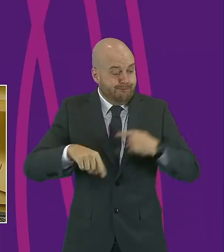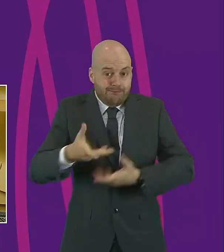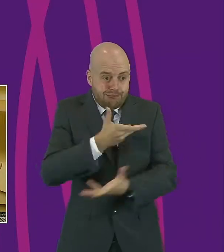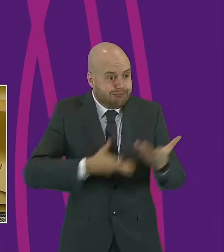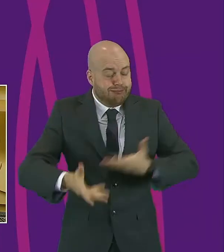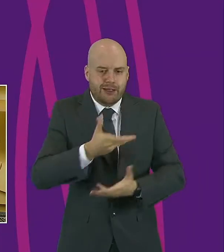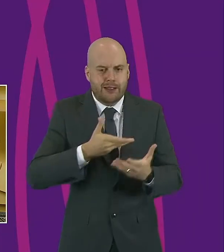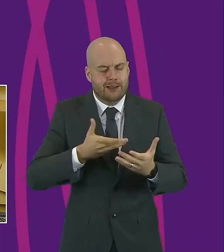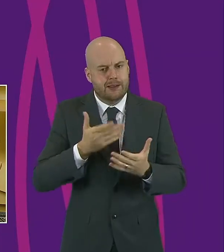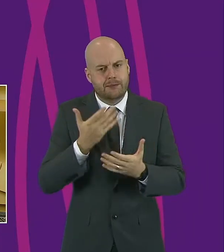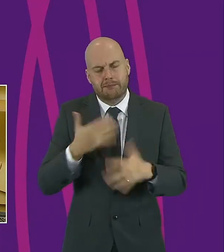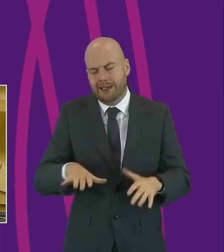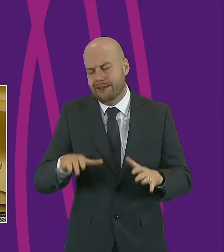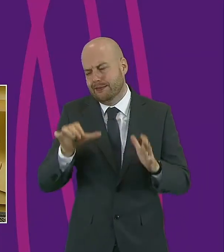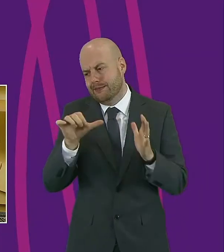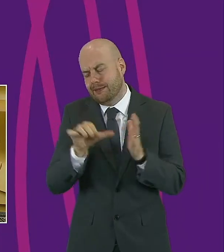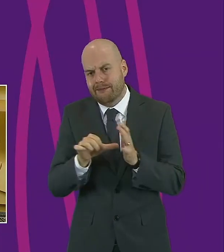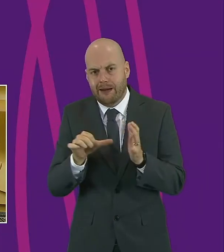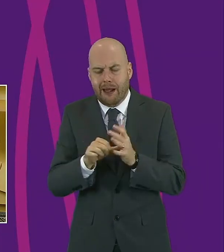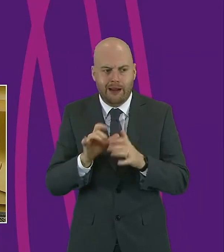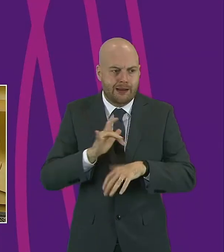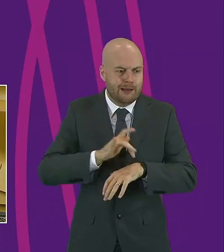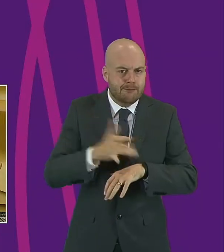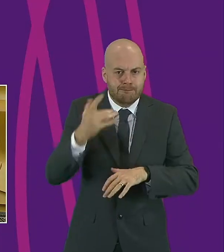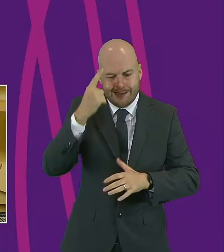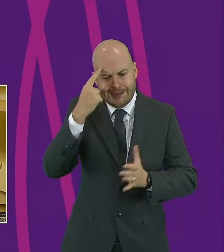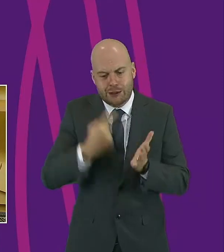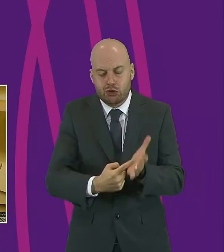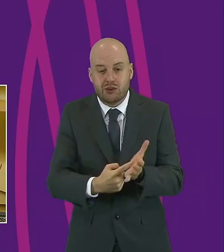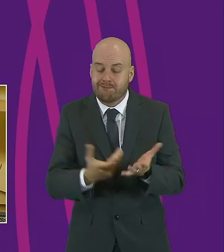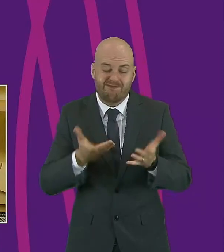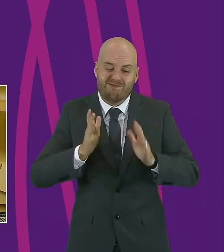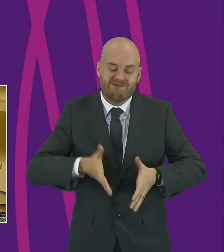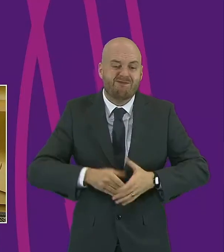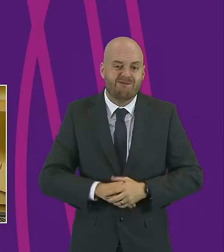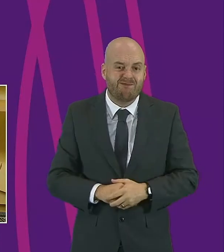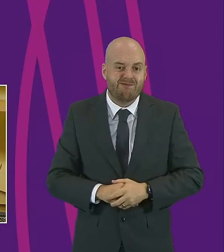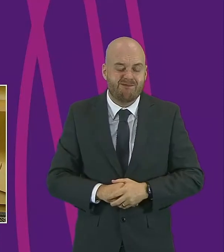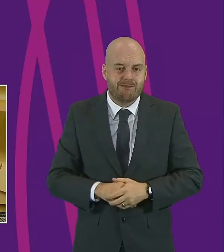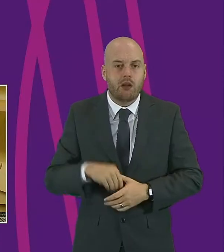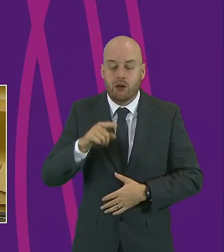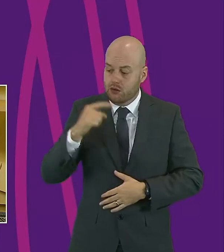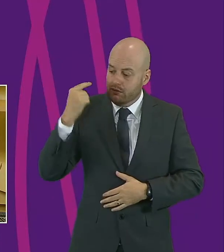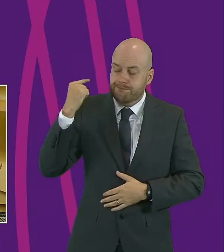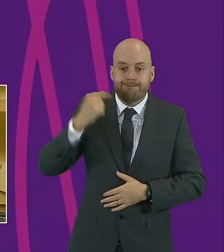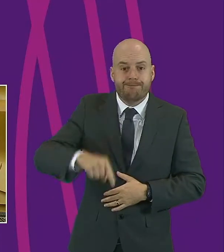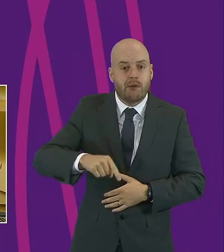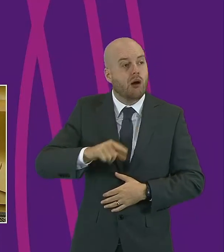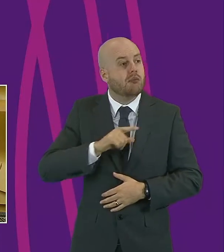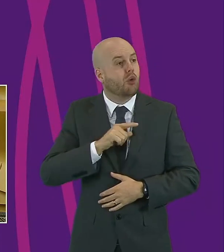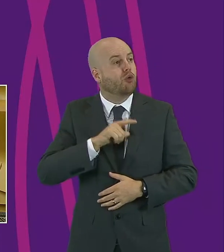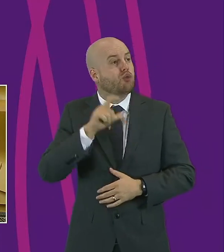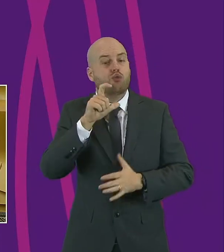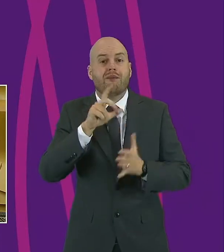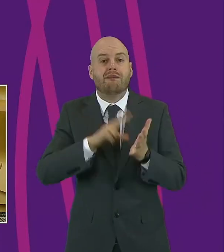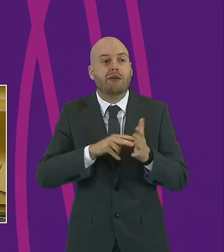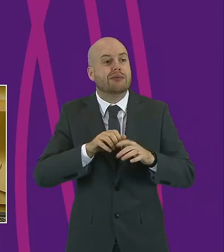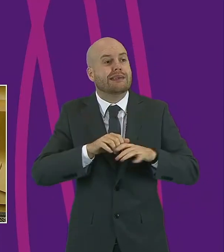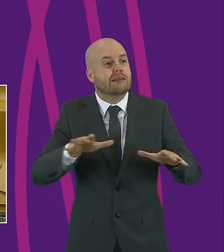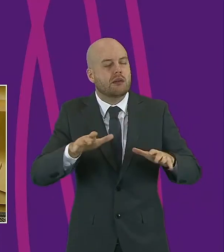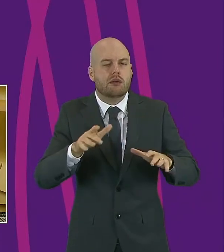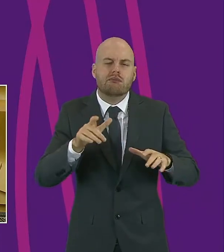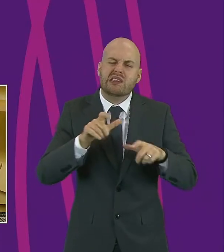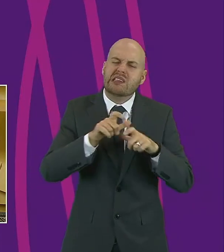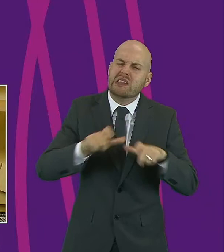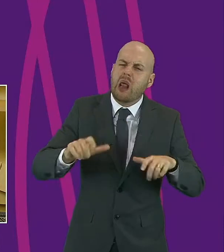decisions. The figures we have been reporting in recent weeks show that incidence and prevalence of the virus continue to be at low levels in